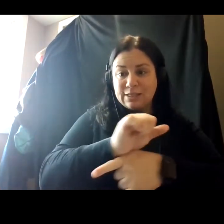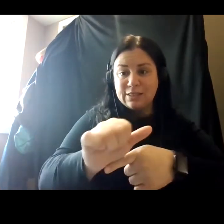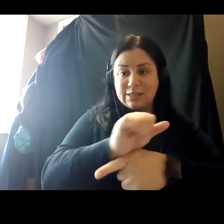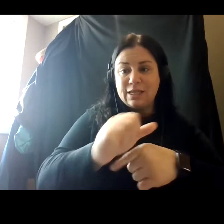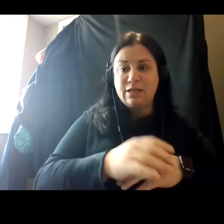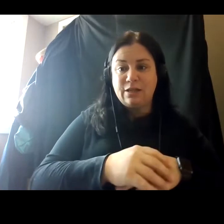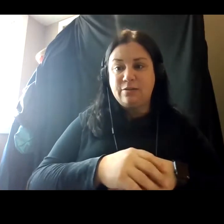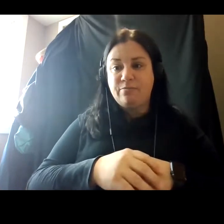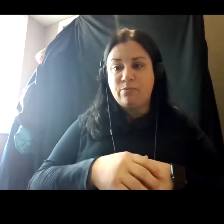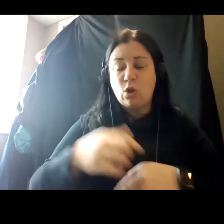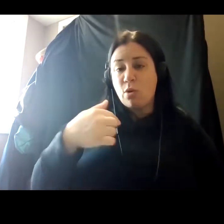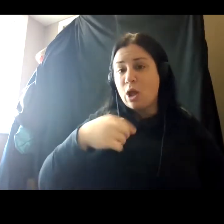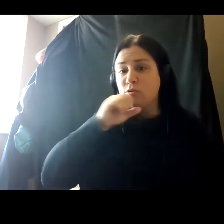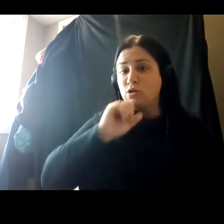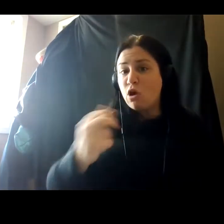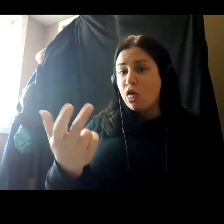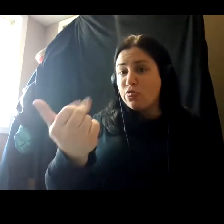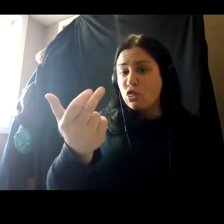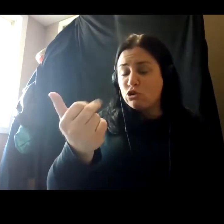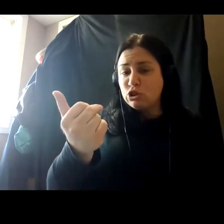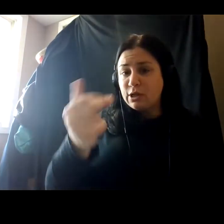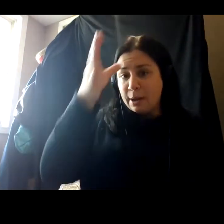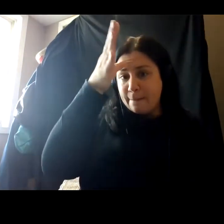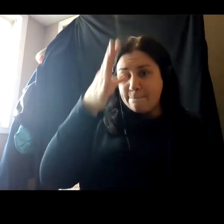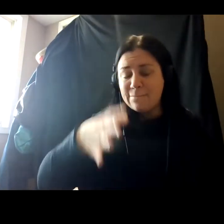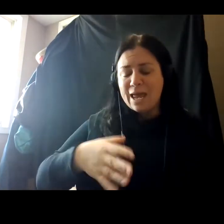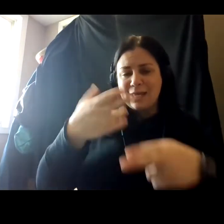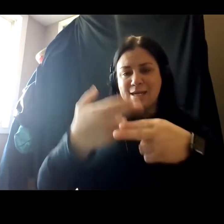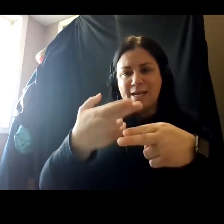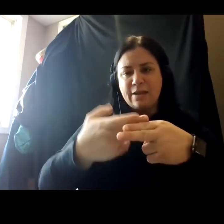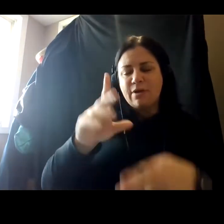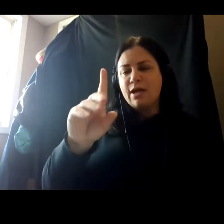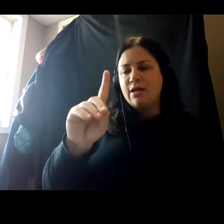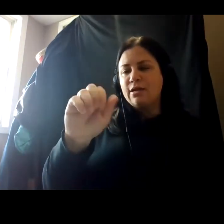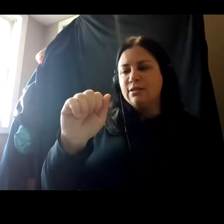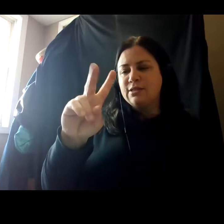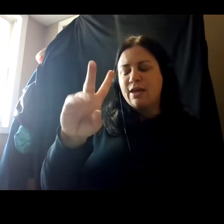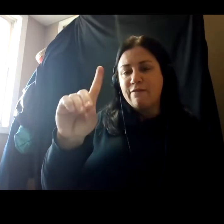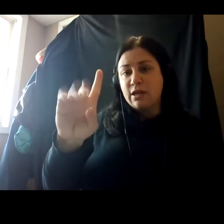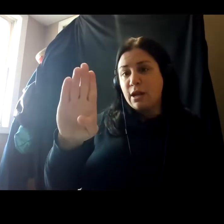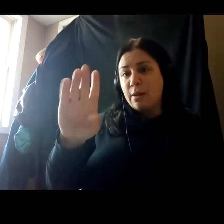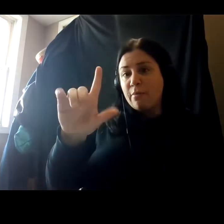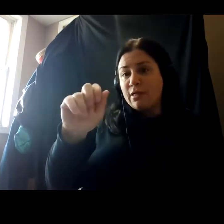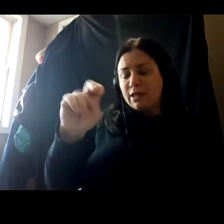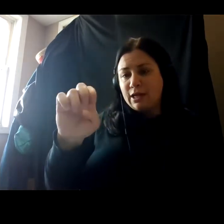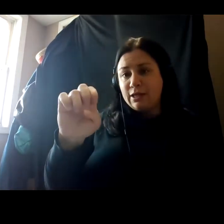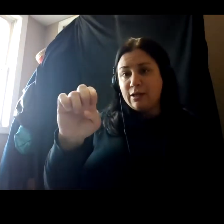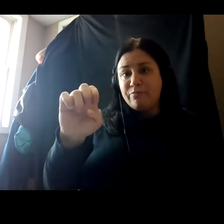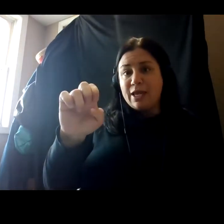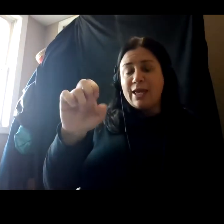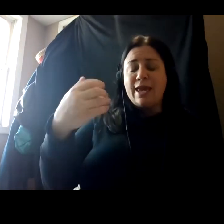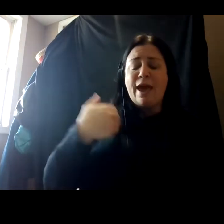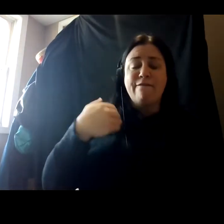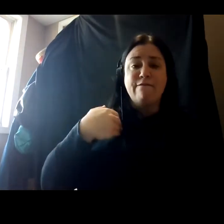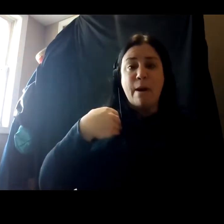when I was 13 years old, a man by the name of David Blaine, many of you probably heard of him, came out with his first magic special. And when he came out with